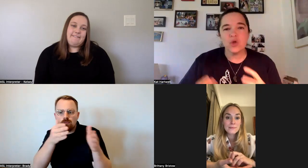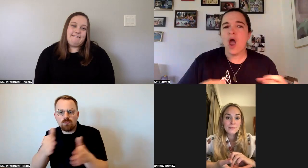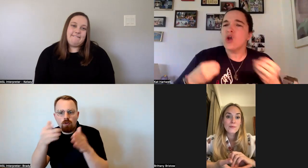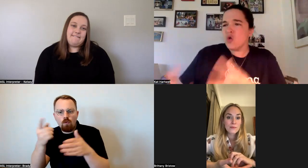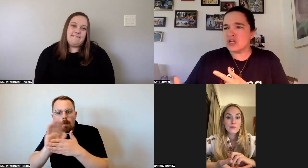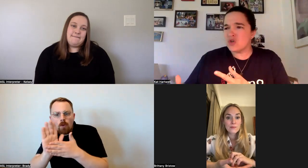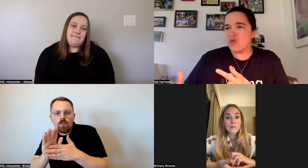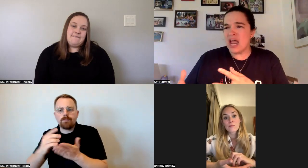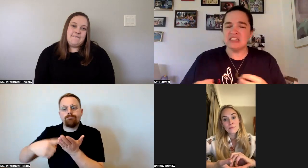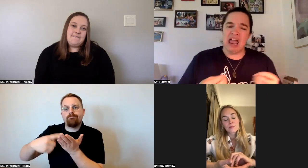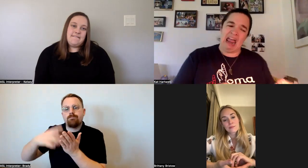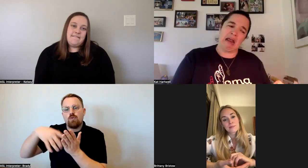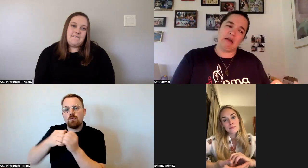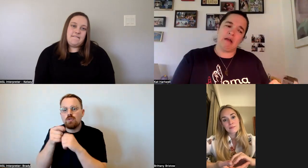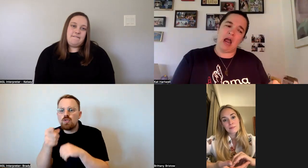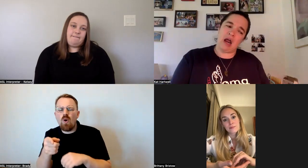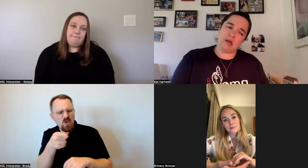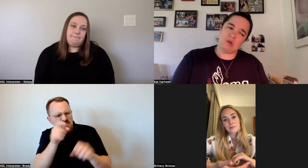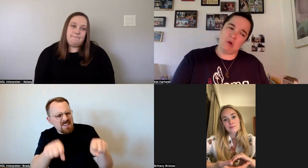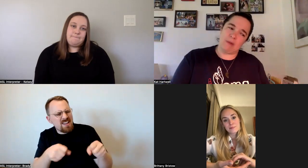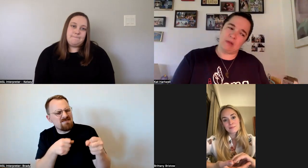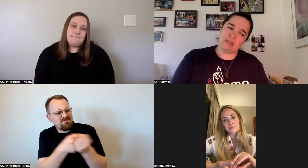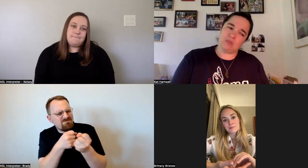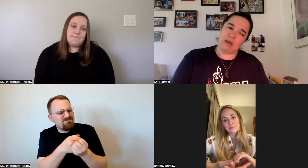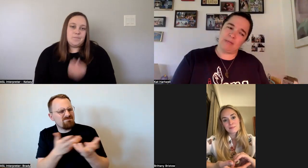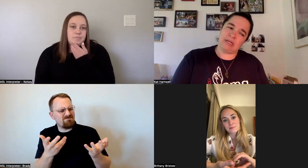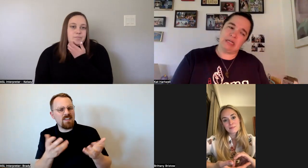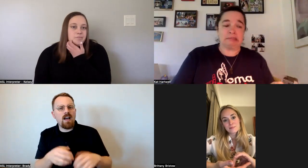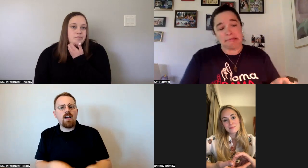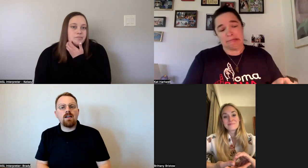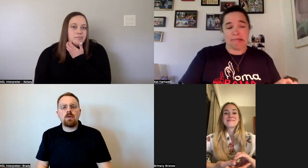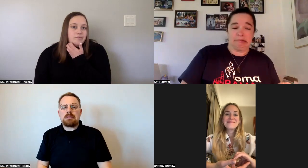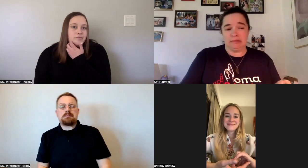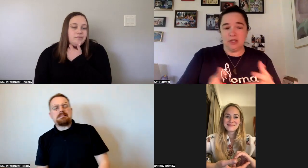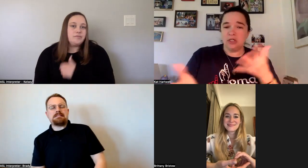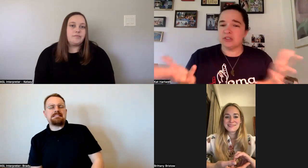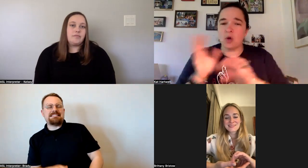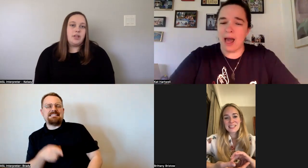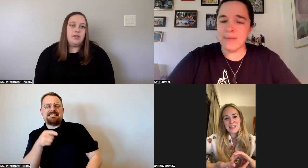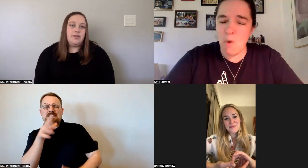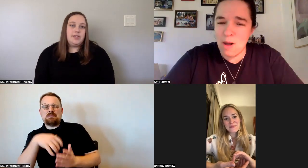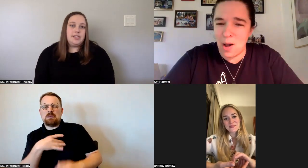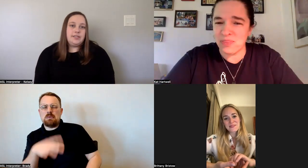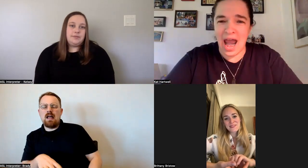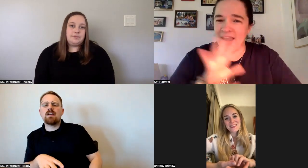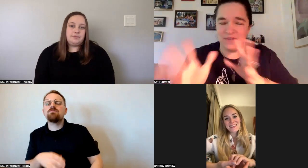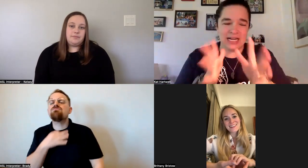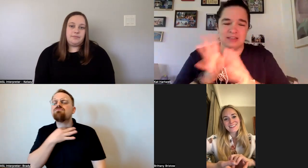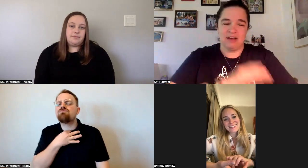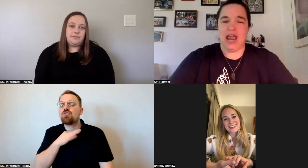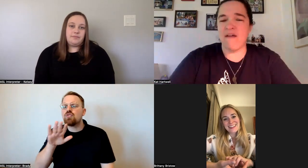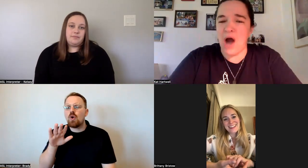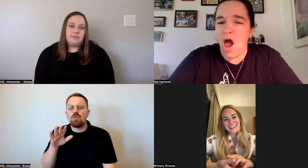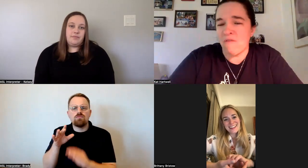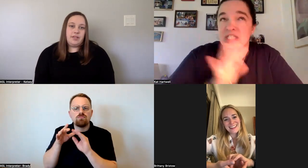script with you. You could do this. And I don't know about this one because, so tell me more about that if